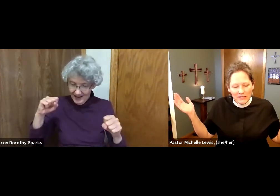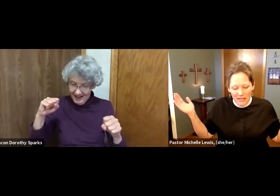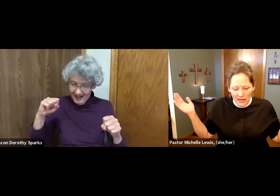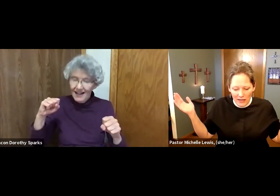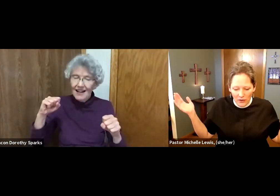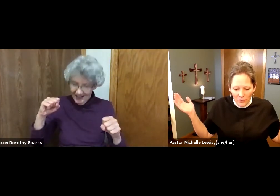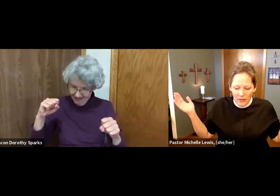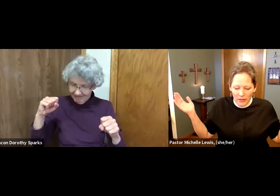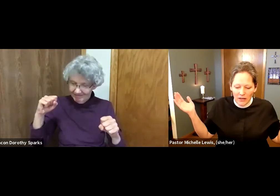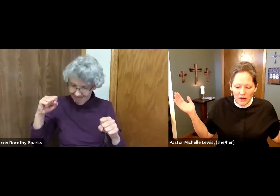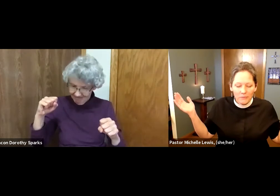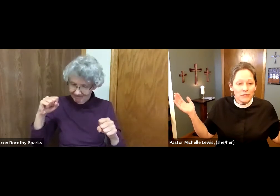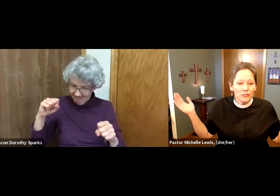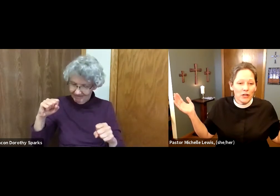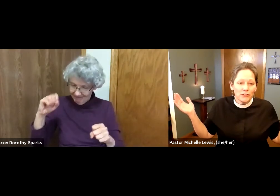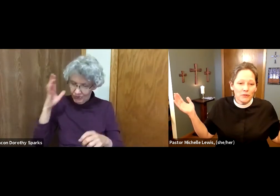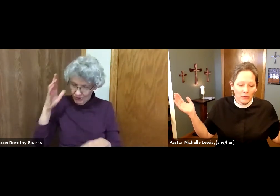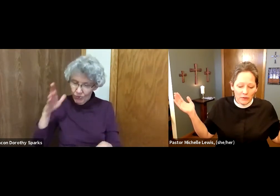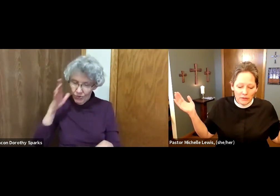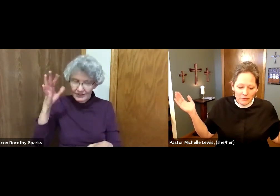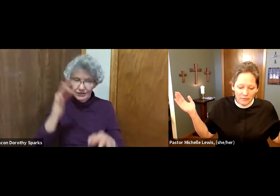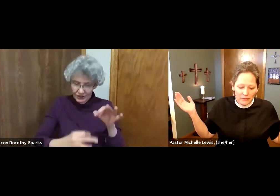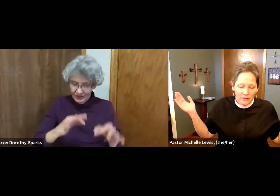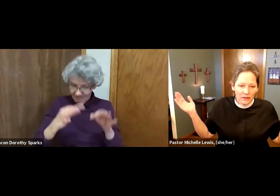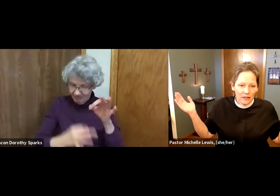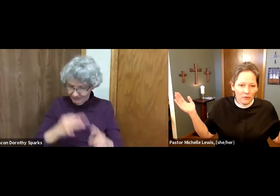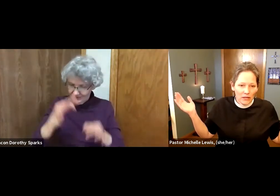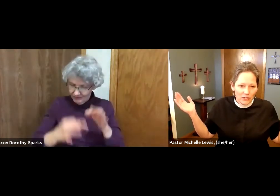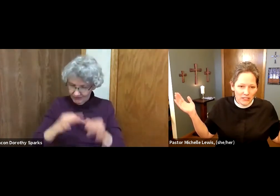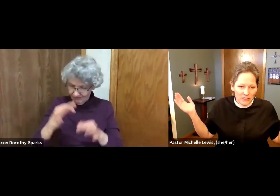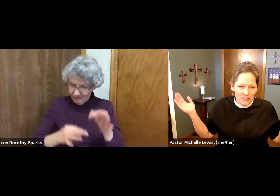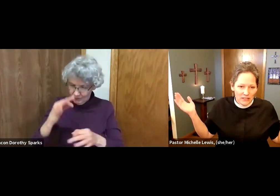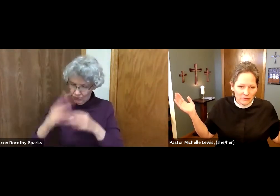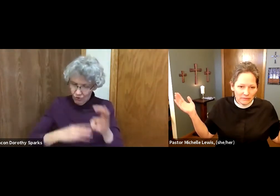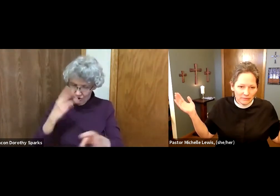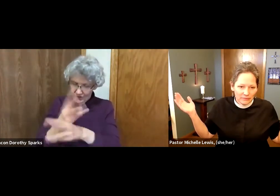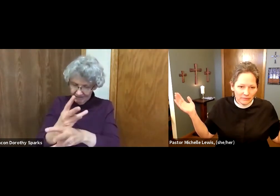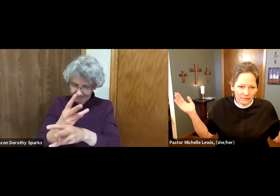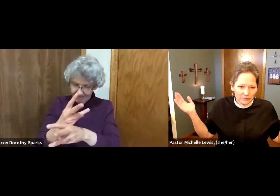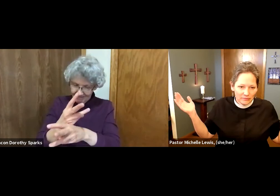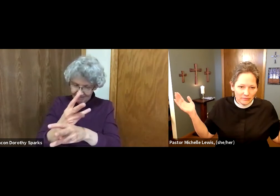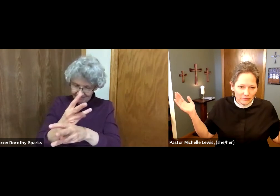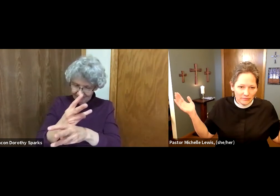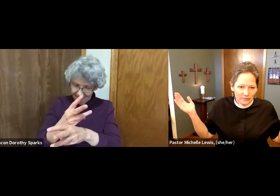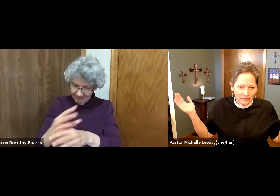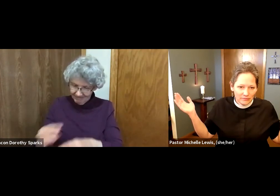In the day when he comes to judge the world in righteousness.